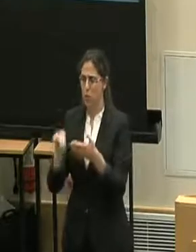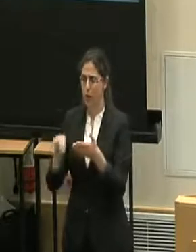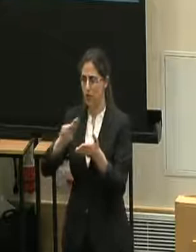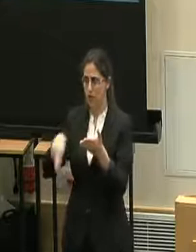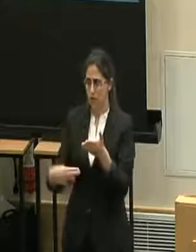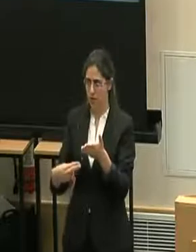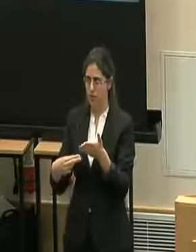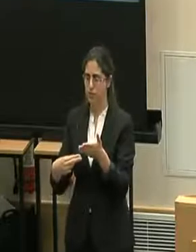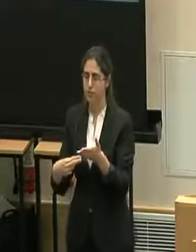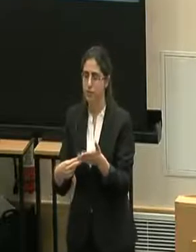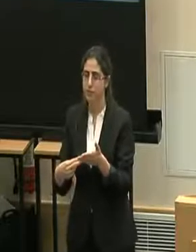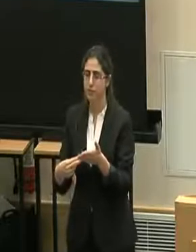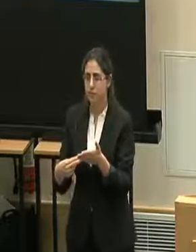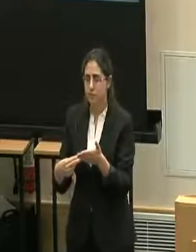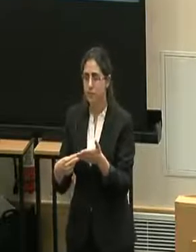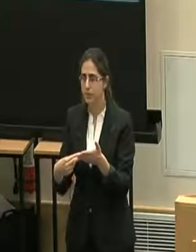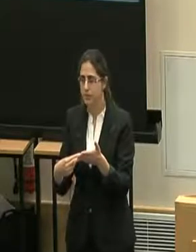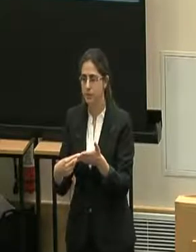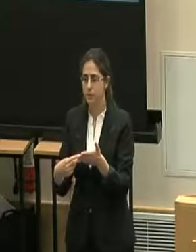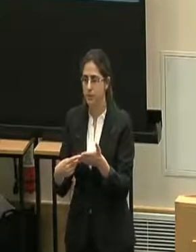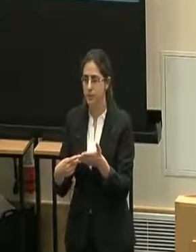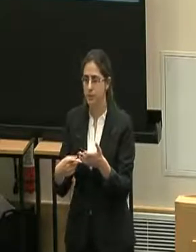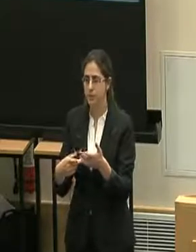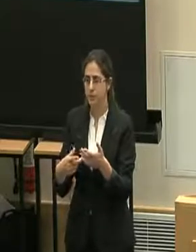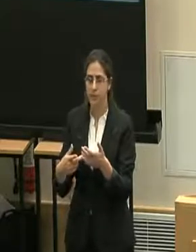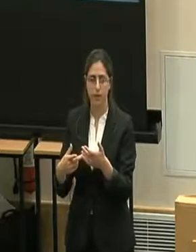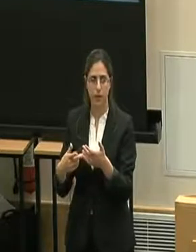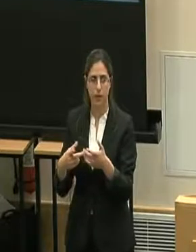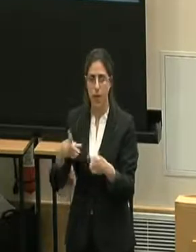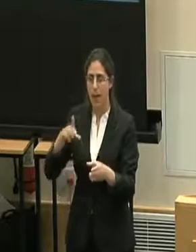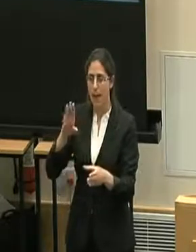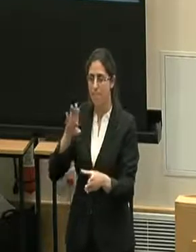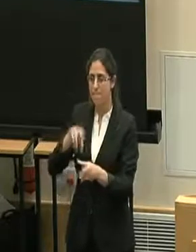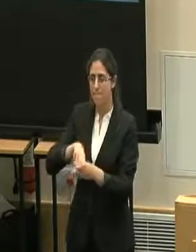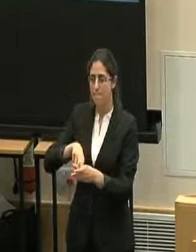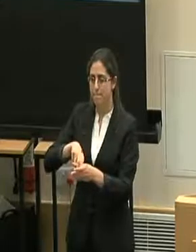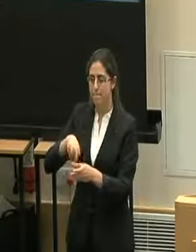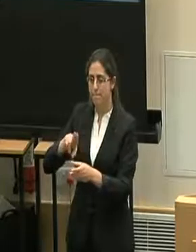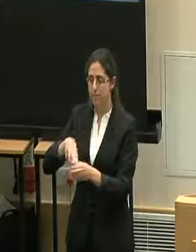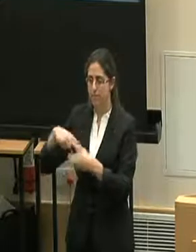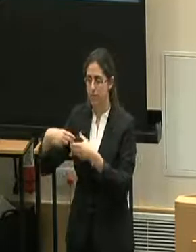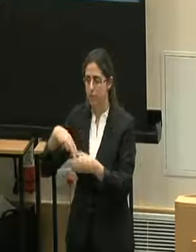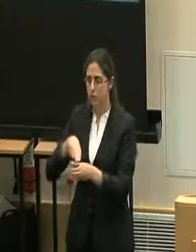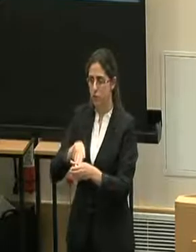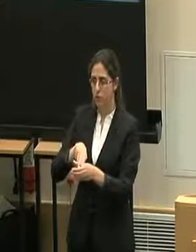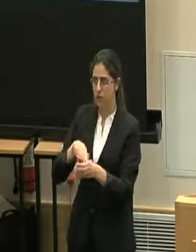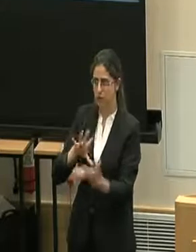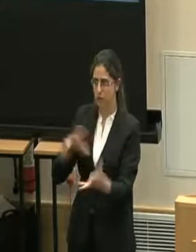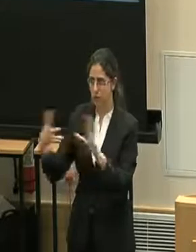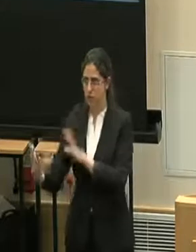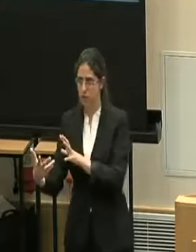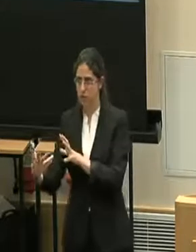Convention. There is also participatory transformation, which Joe Quinn